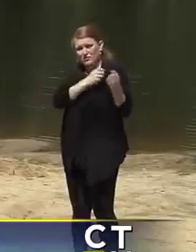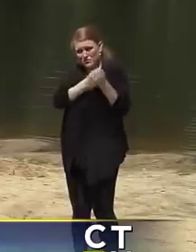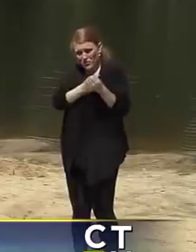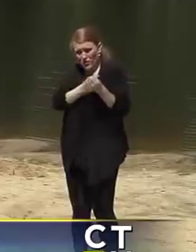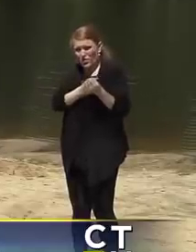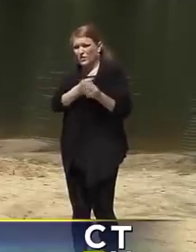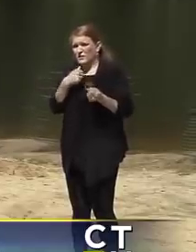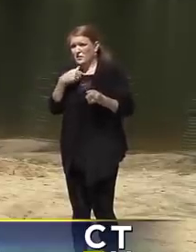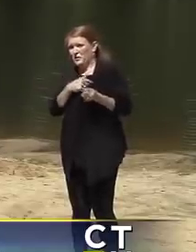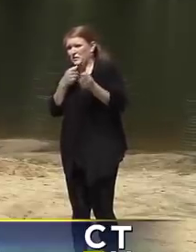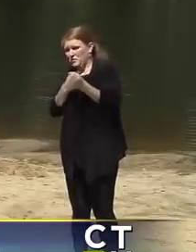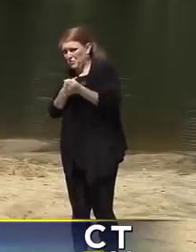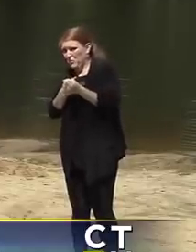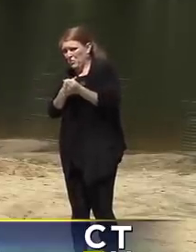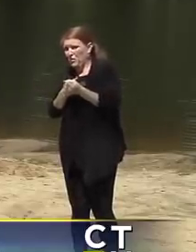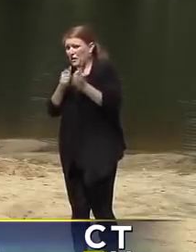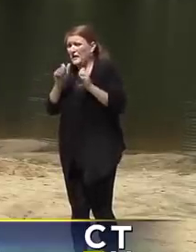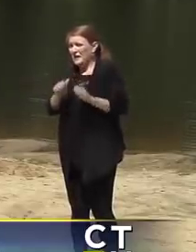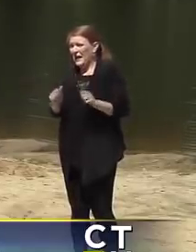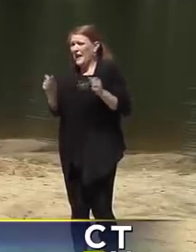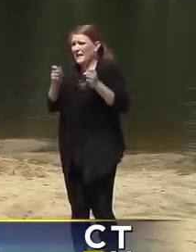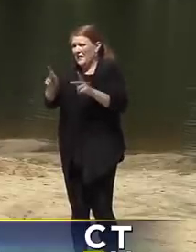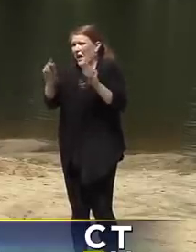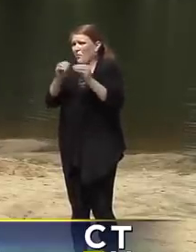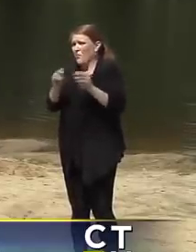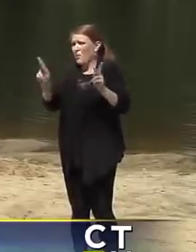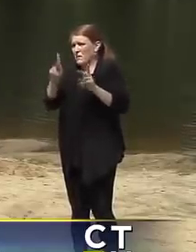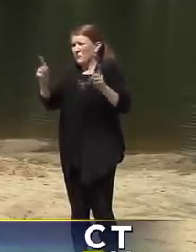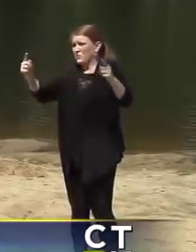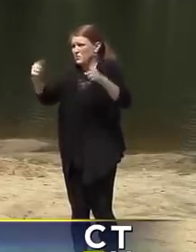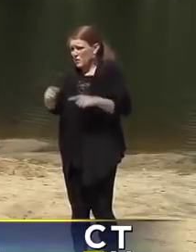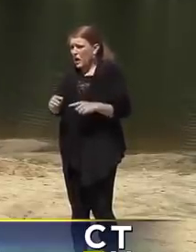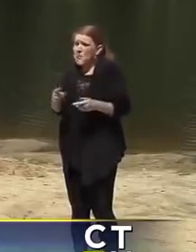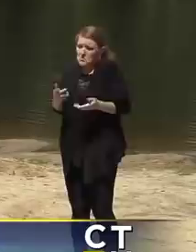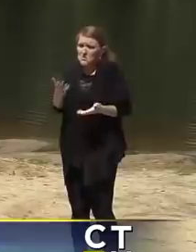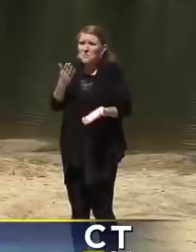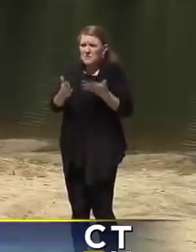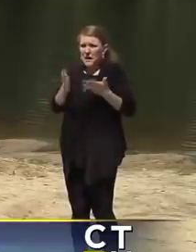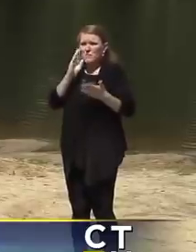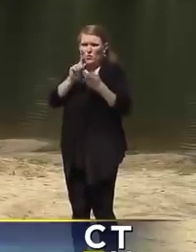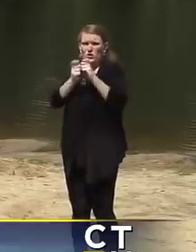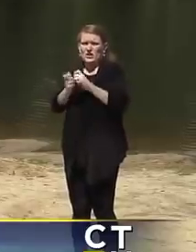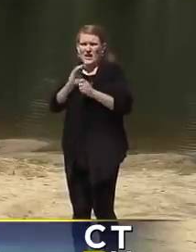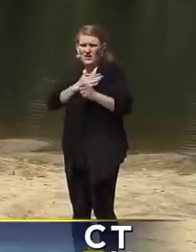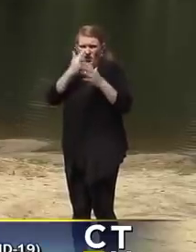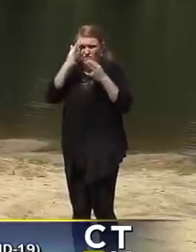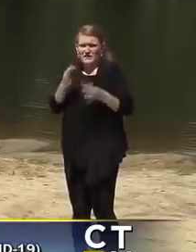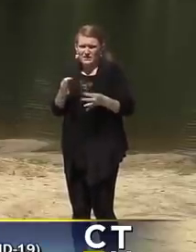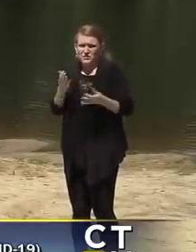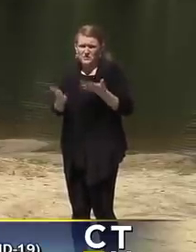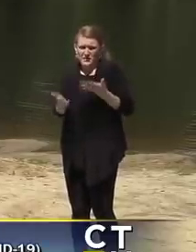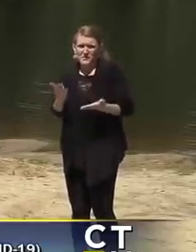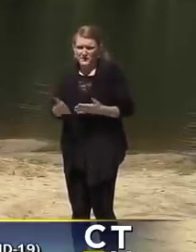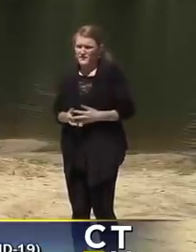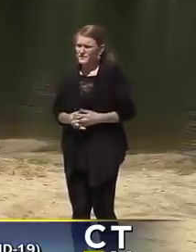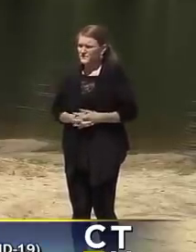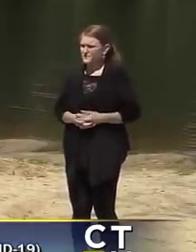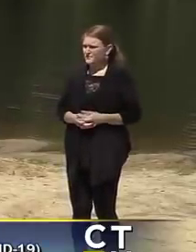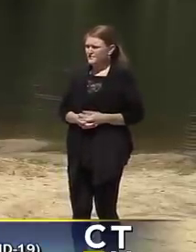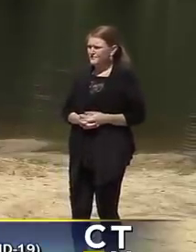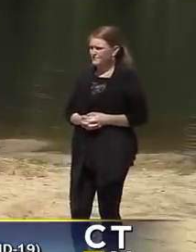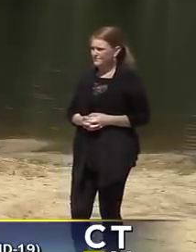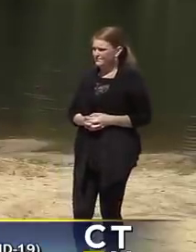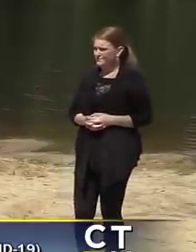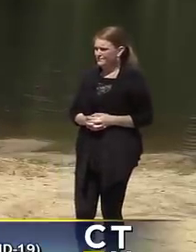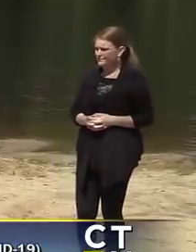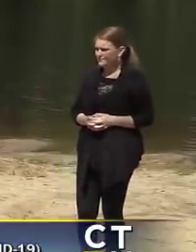in closer proximity or larger groups, that could play into the decision making around our inland park swimming and some